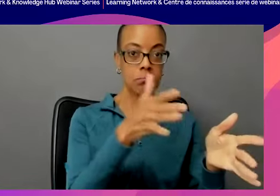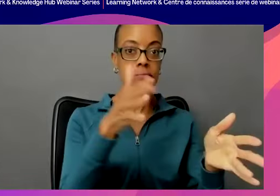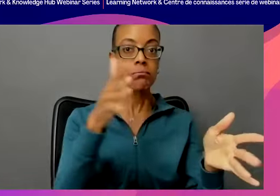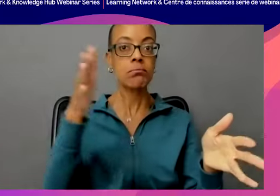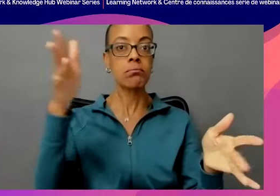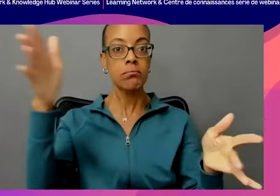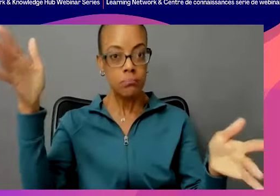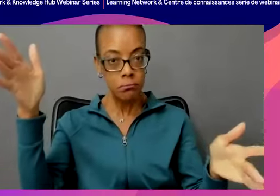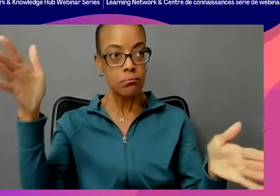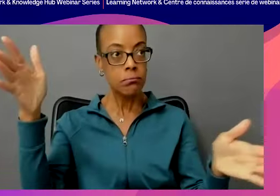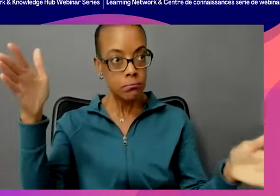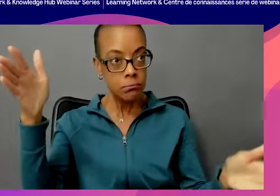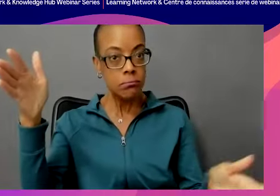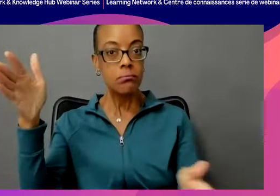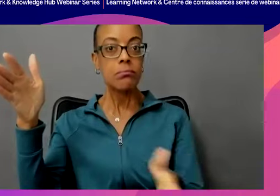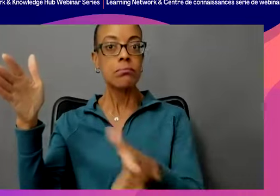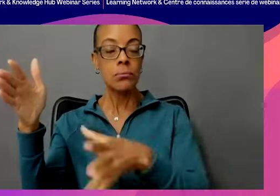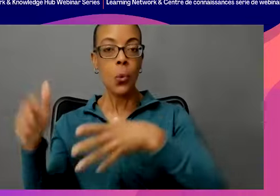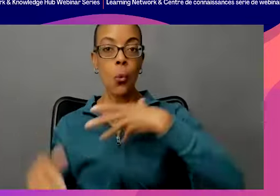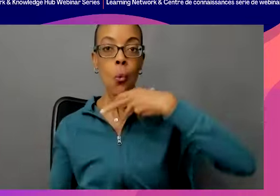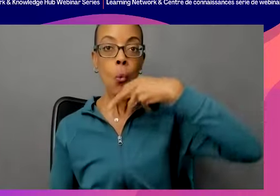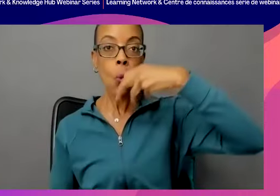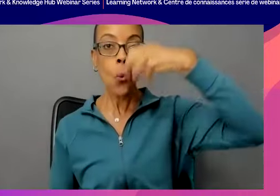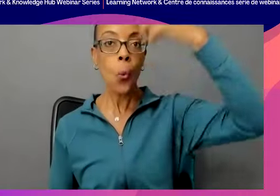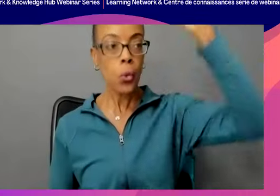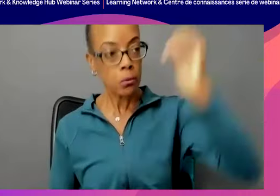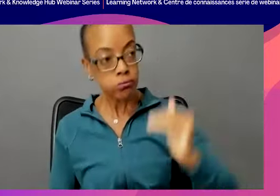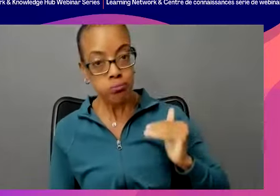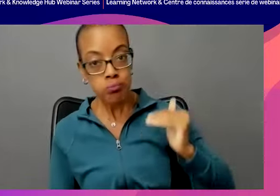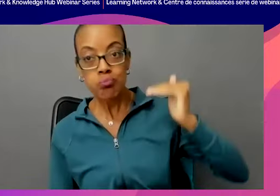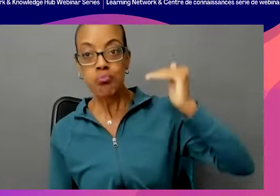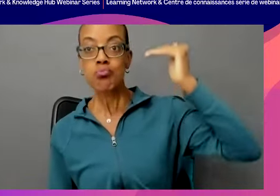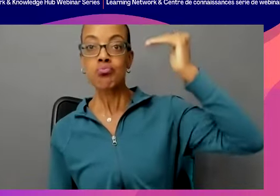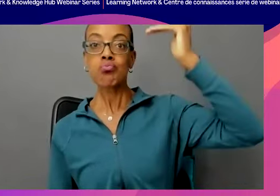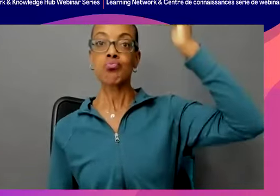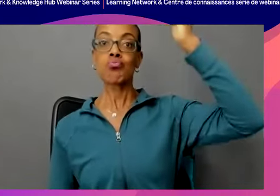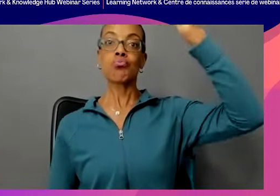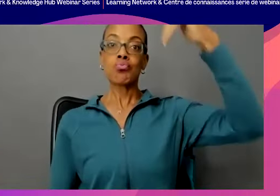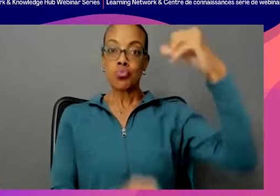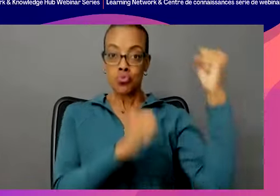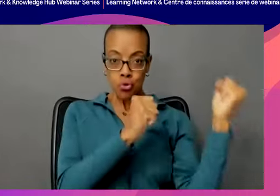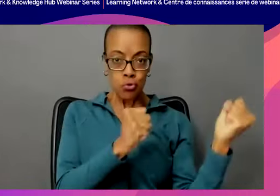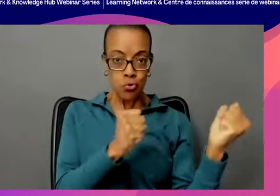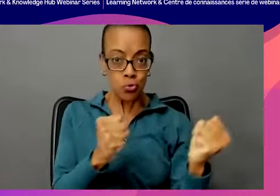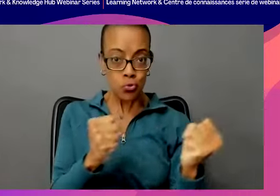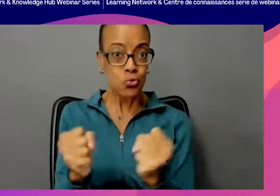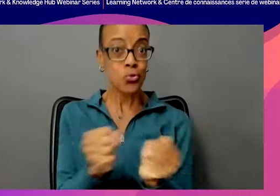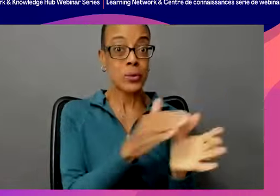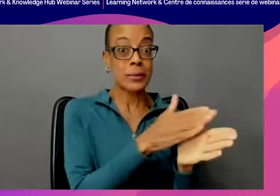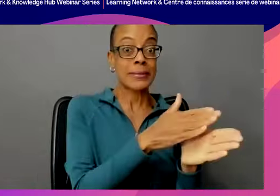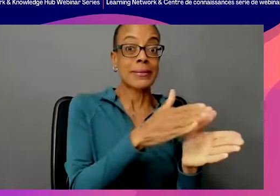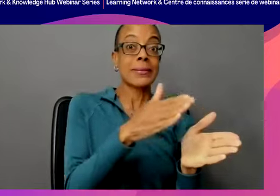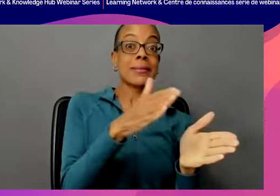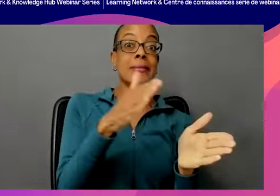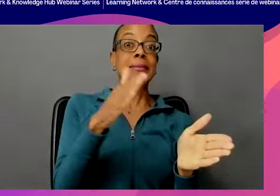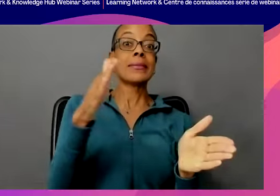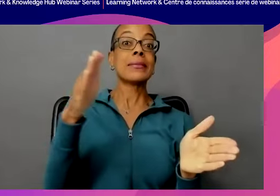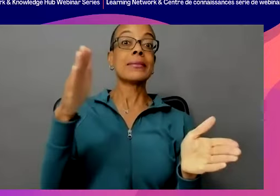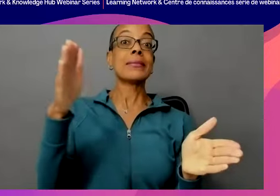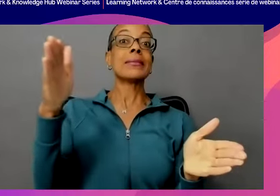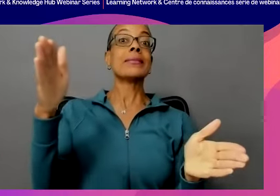going older, they're getting taller and stronger and stronger. And then near the end, you can see that we're moving back into